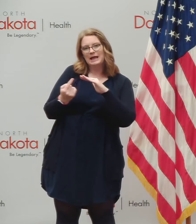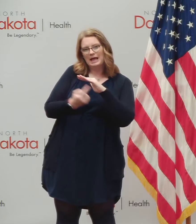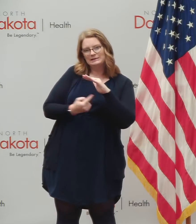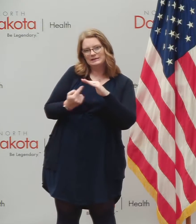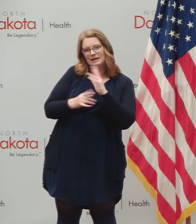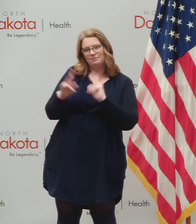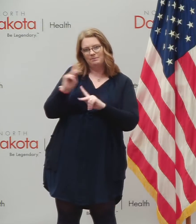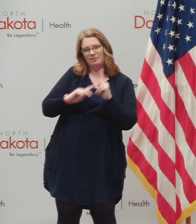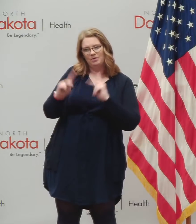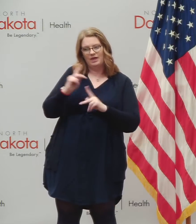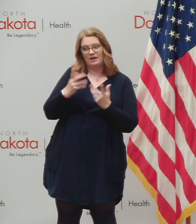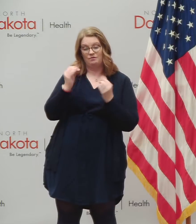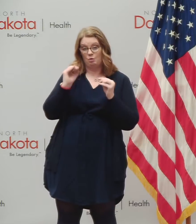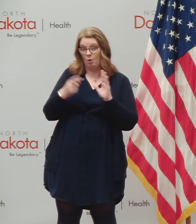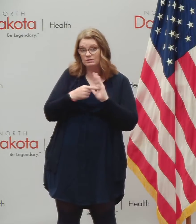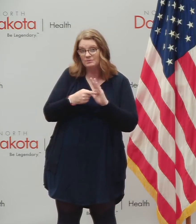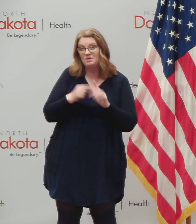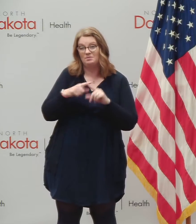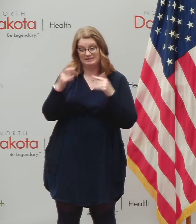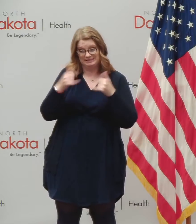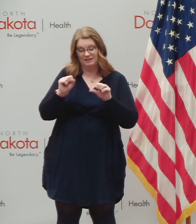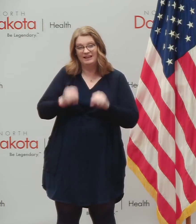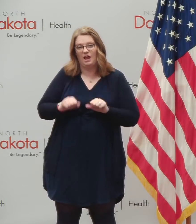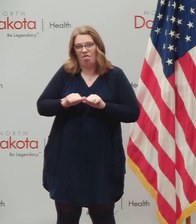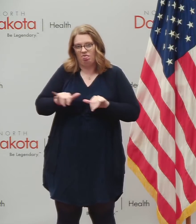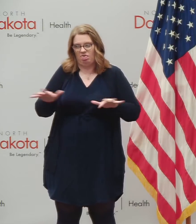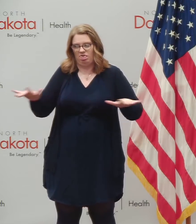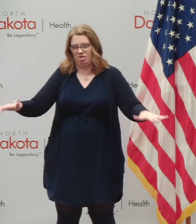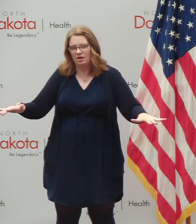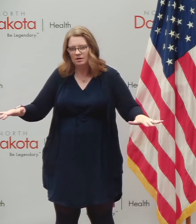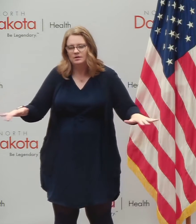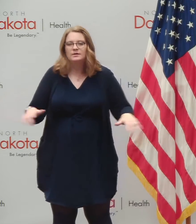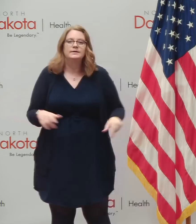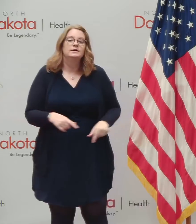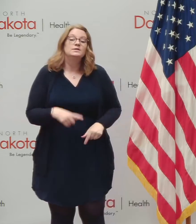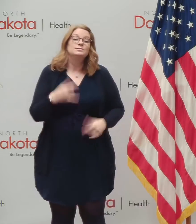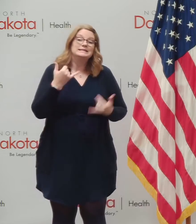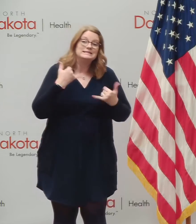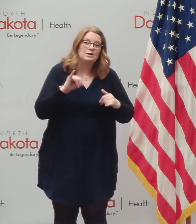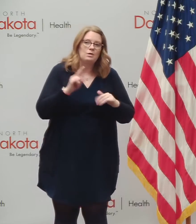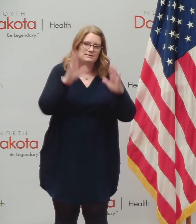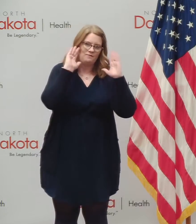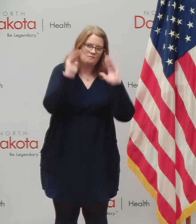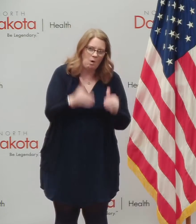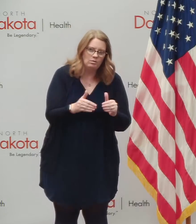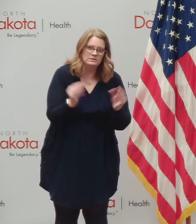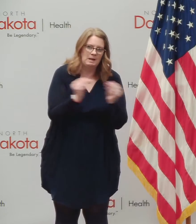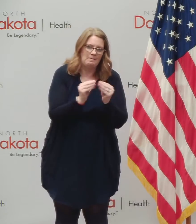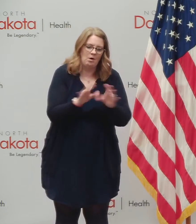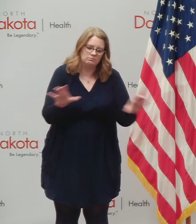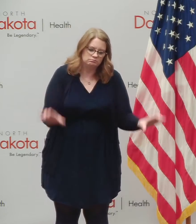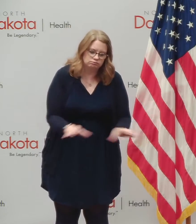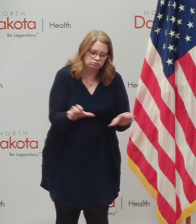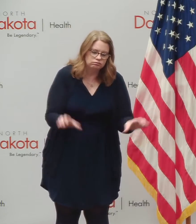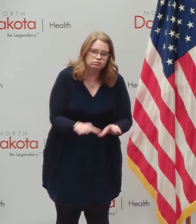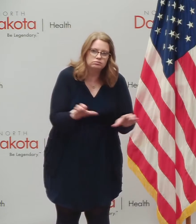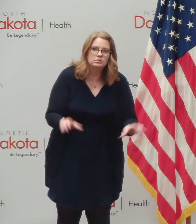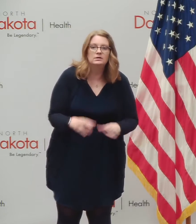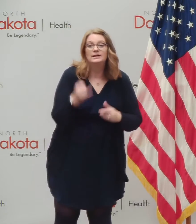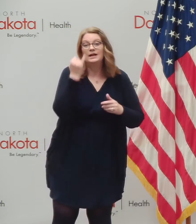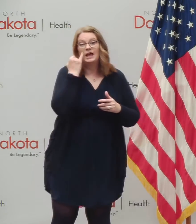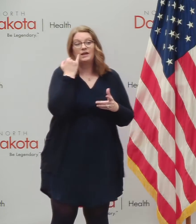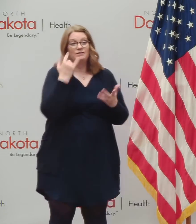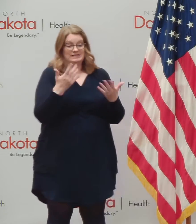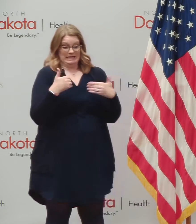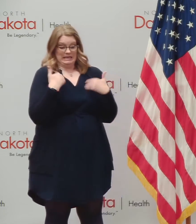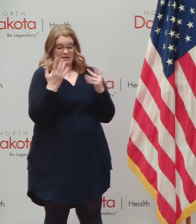carriers. But again, we want to redouble our efforts in this area, and whether that's the asymptomatic